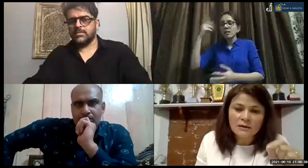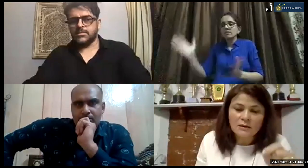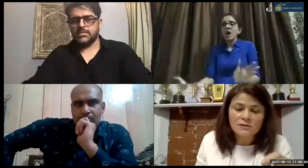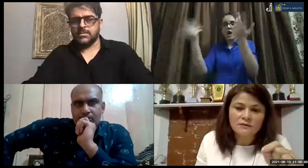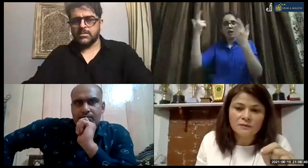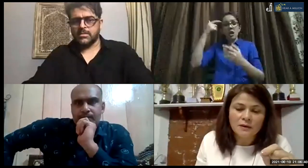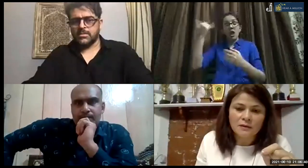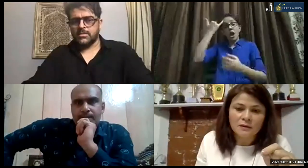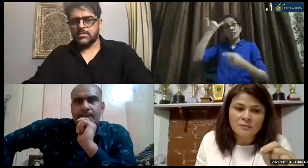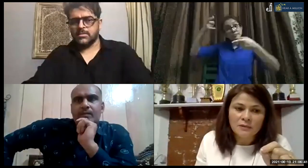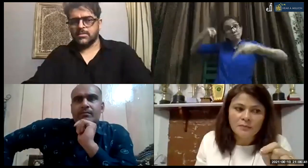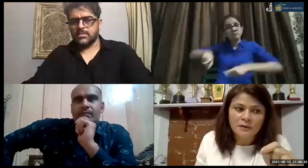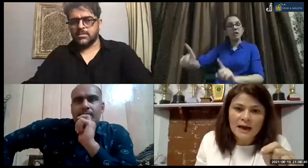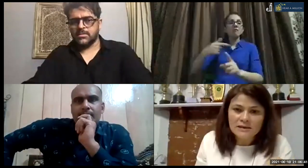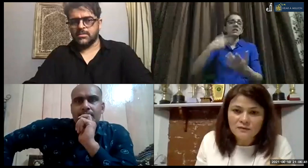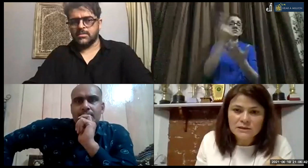design lots of